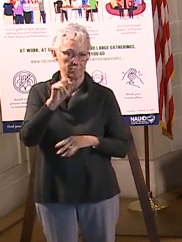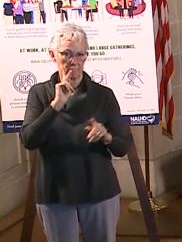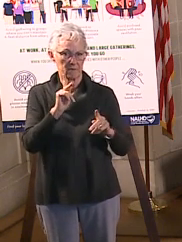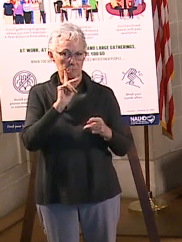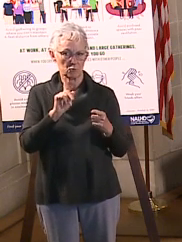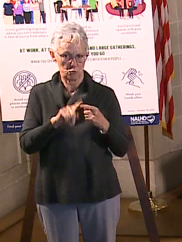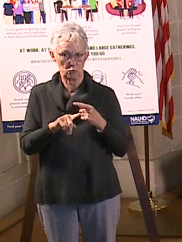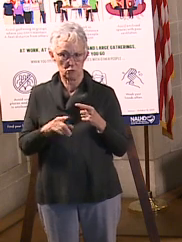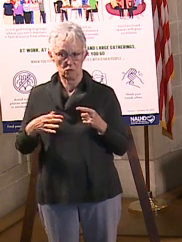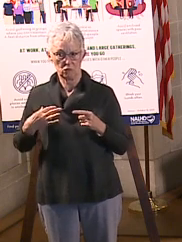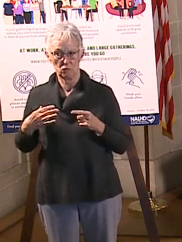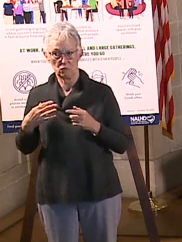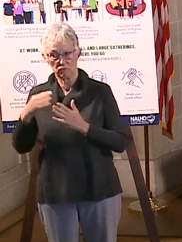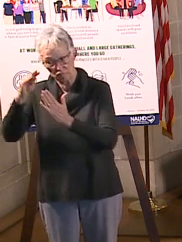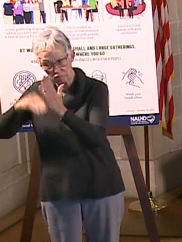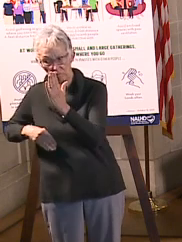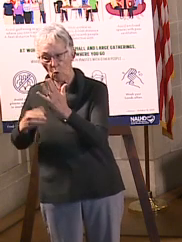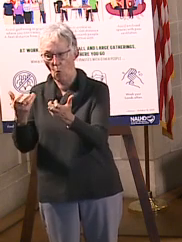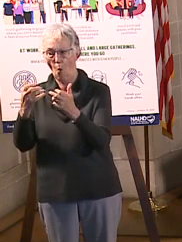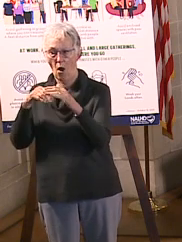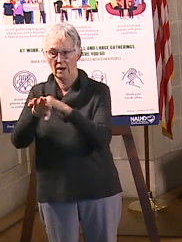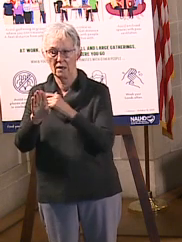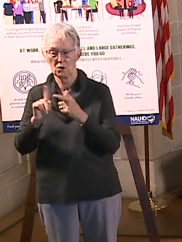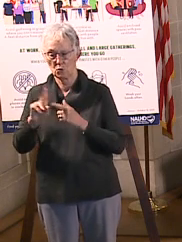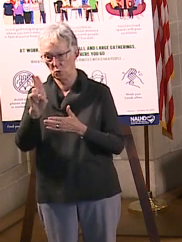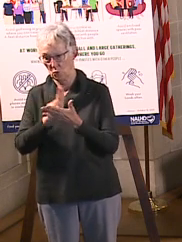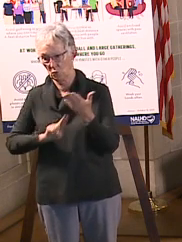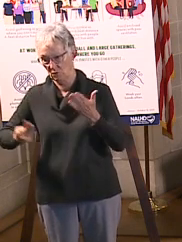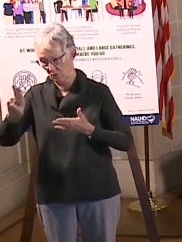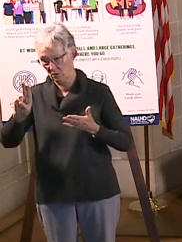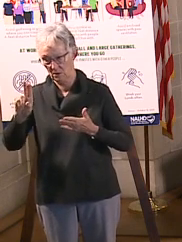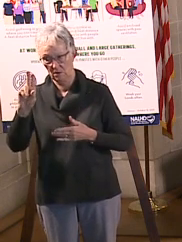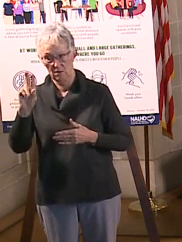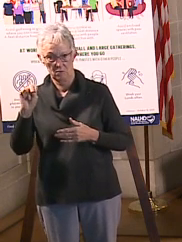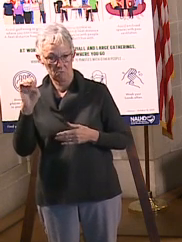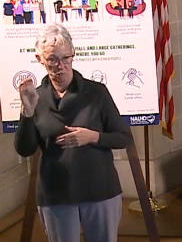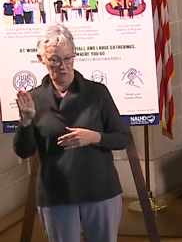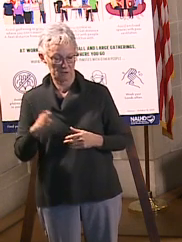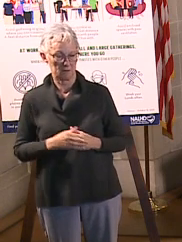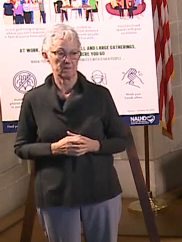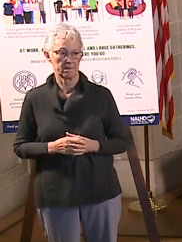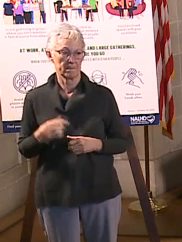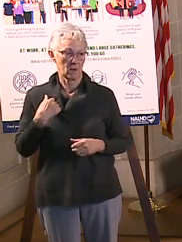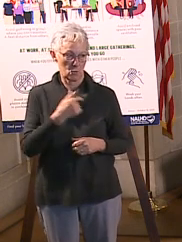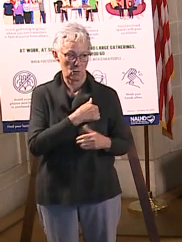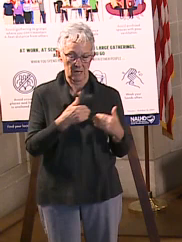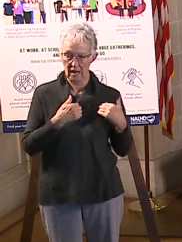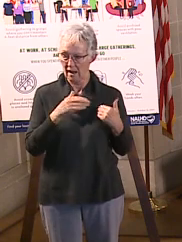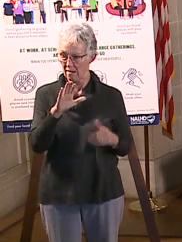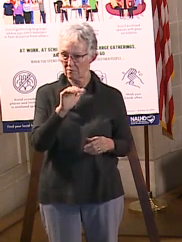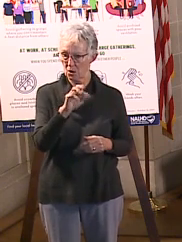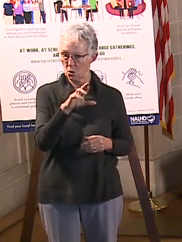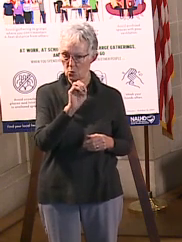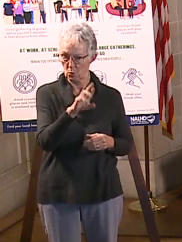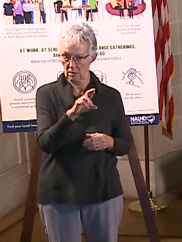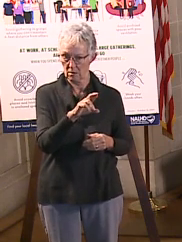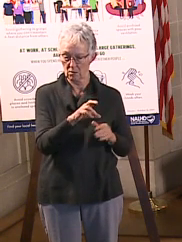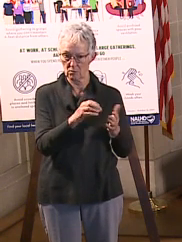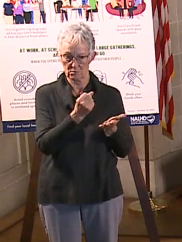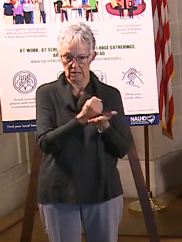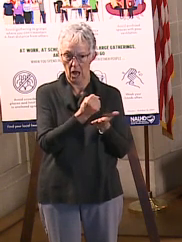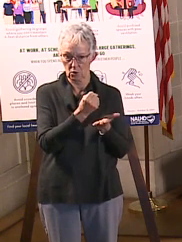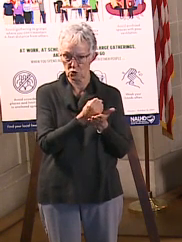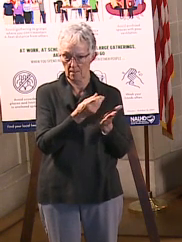helped sponsor for us. The Career Scholarship Program that the unicameral supported, allowing us to take $2 million